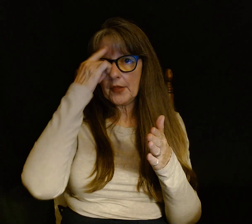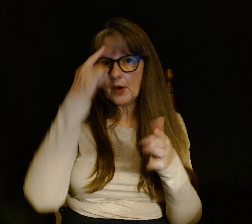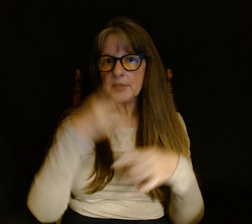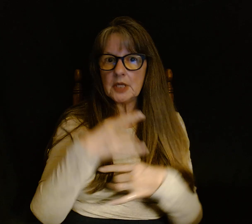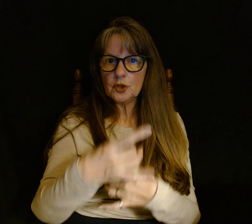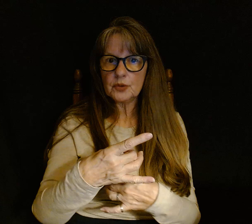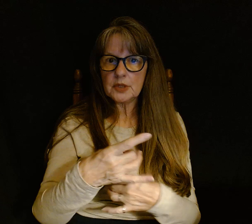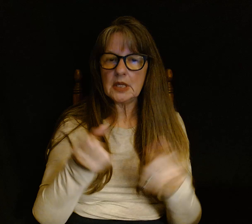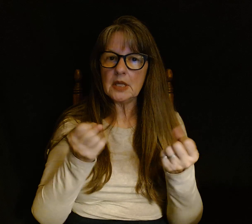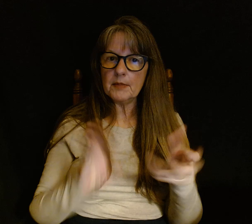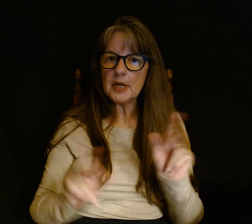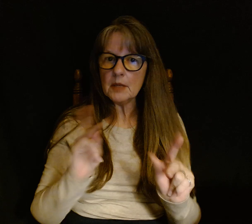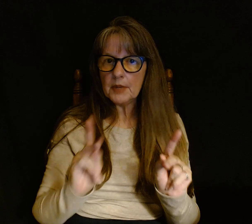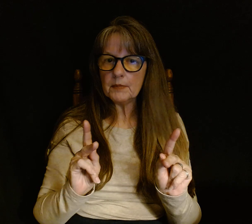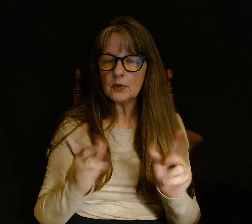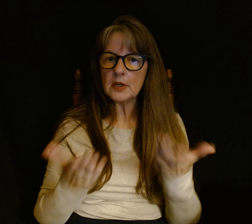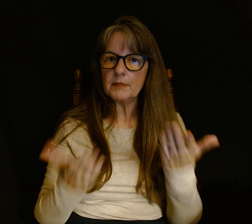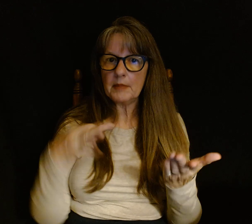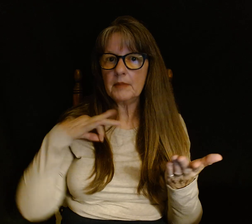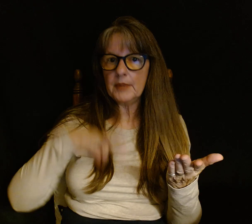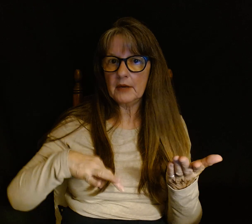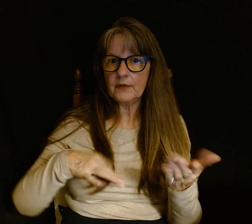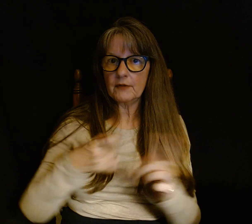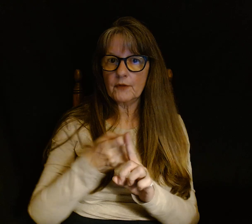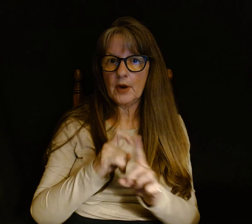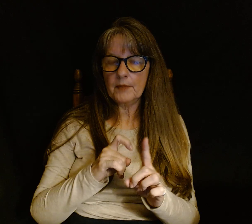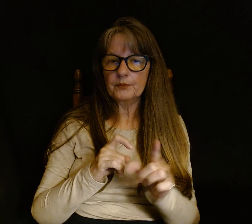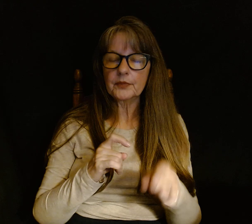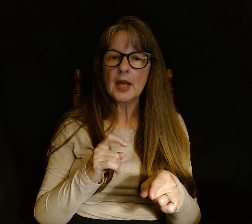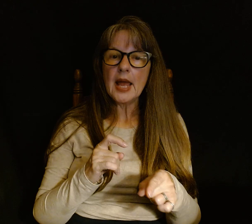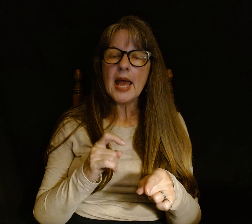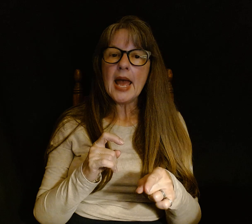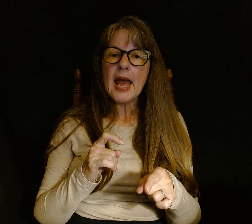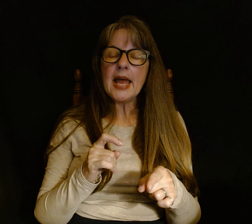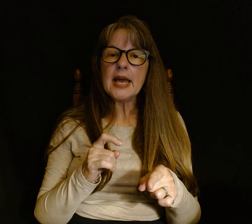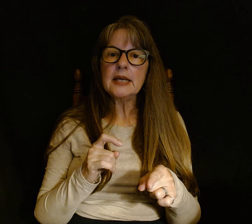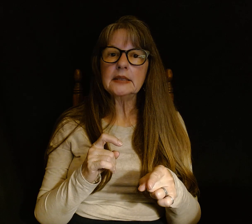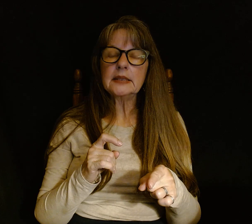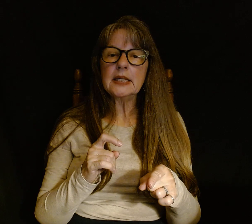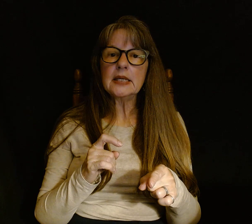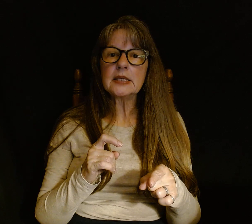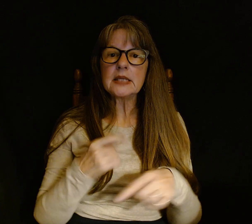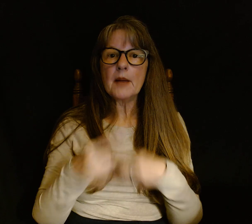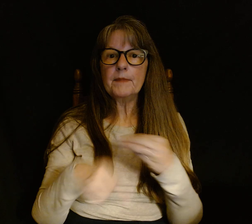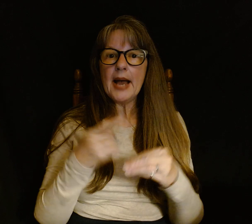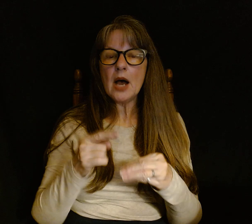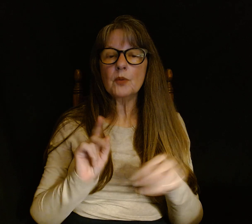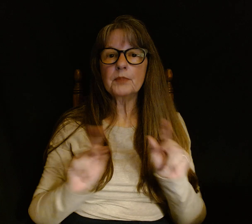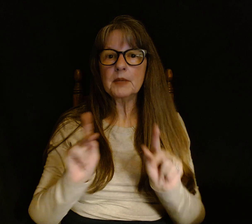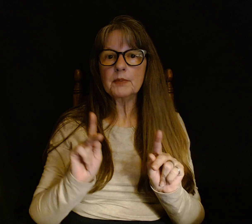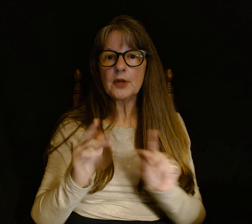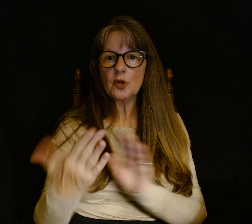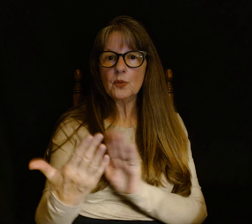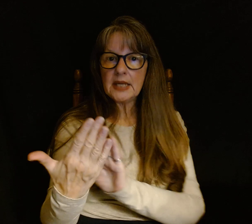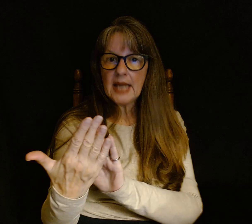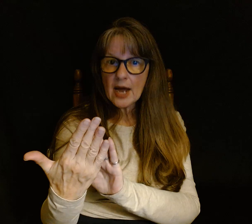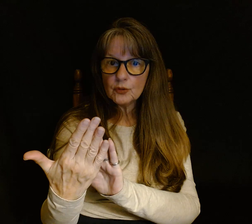was interesting that many people could maybe benefit from. And it's about people that you